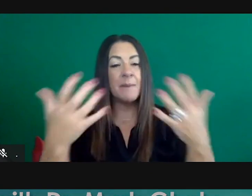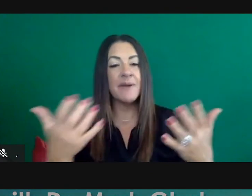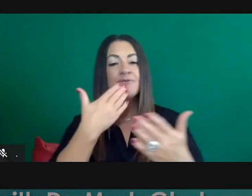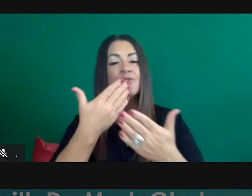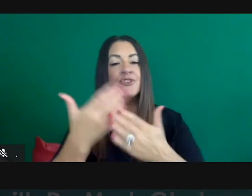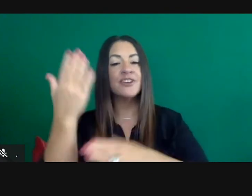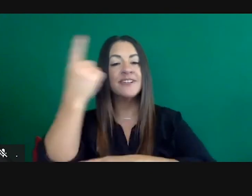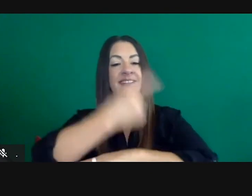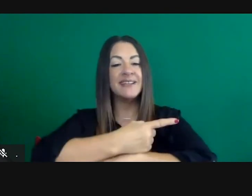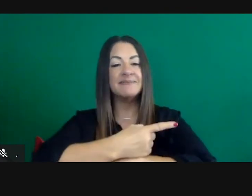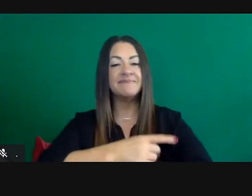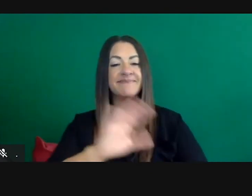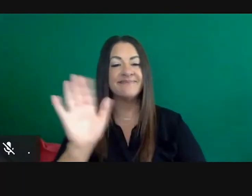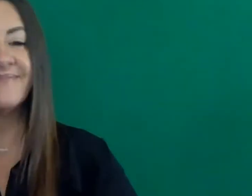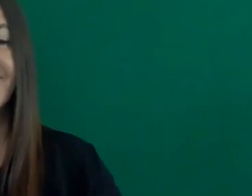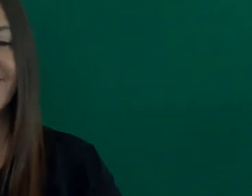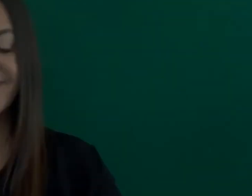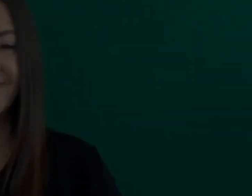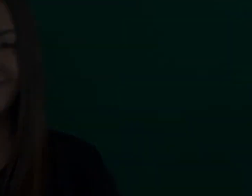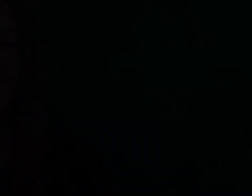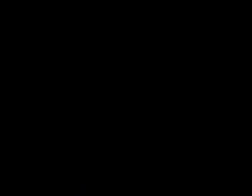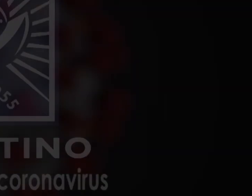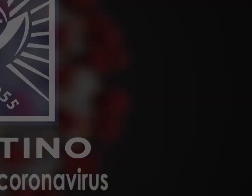a good afternoon.